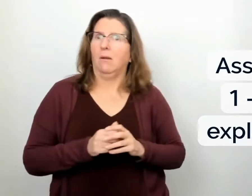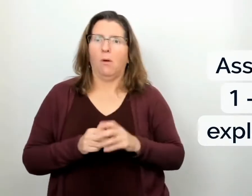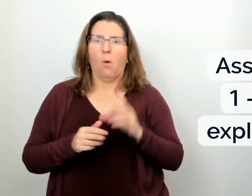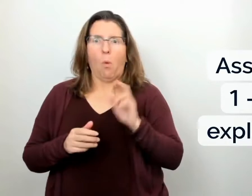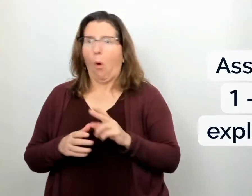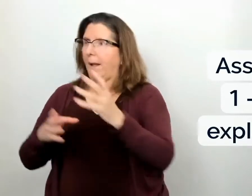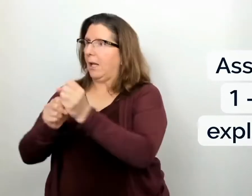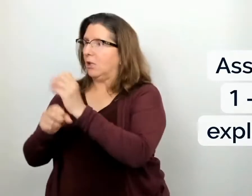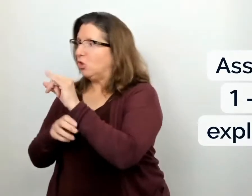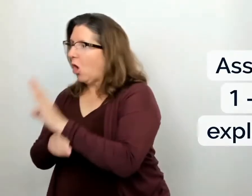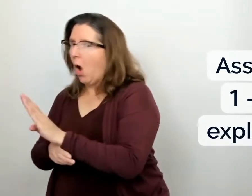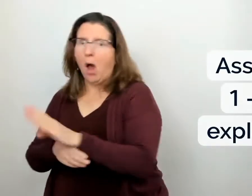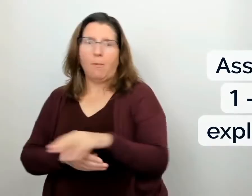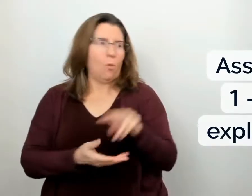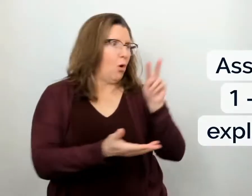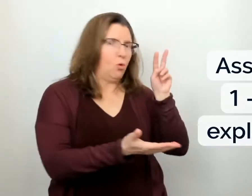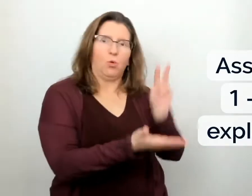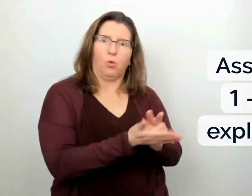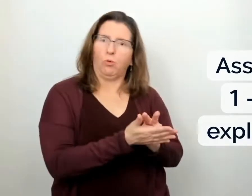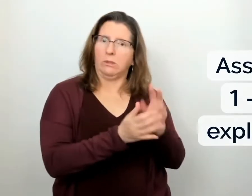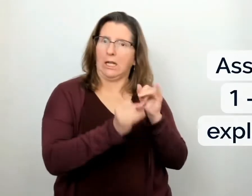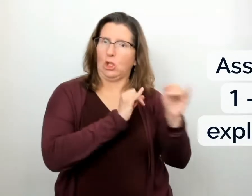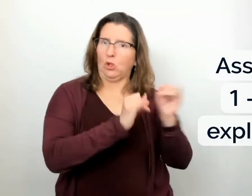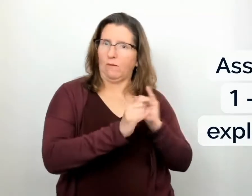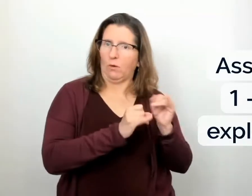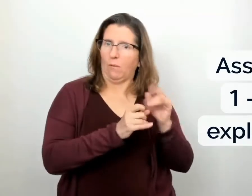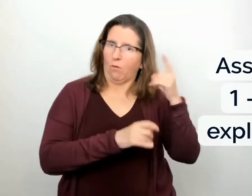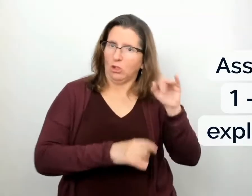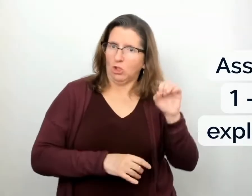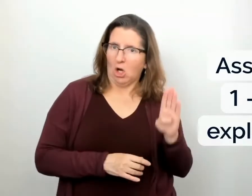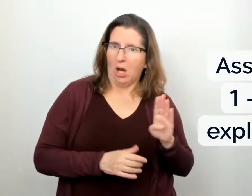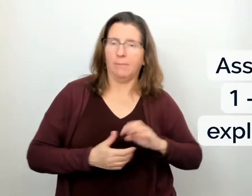Will it make the difference between getting a job or failing to get that interview?